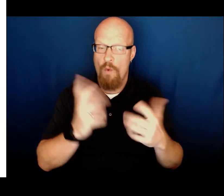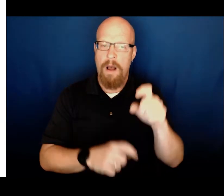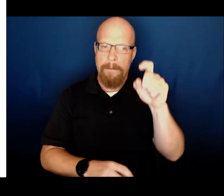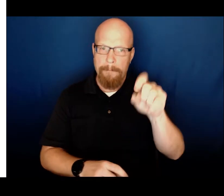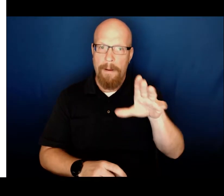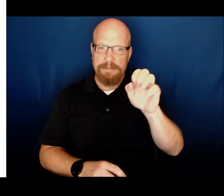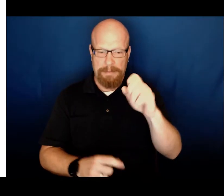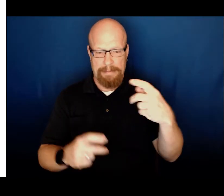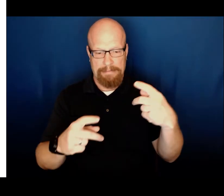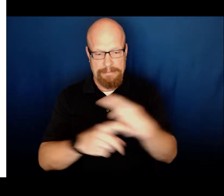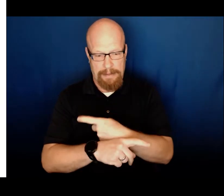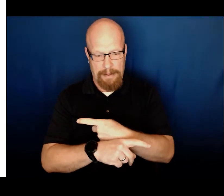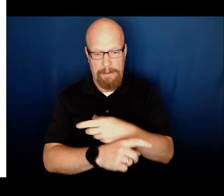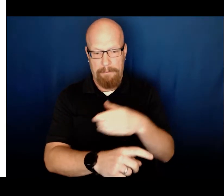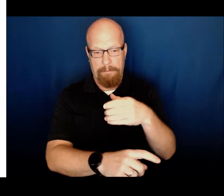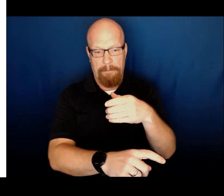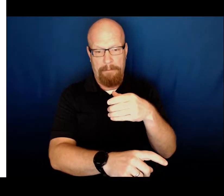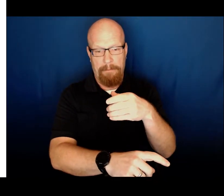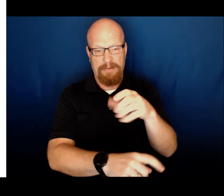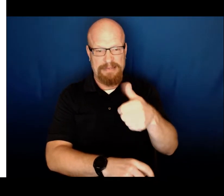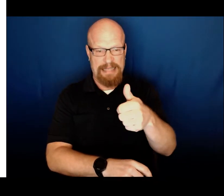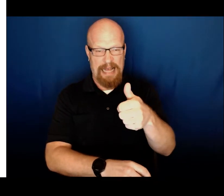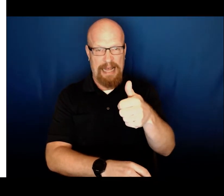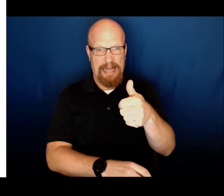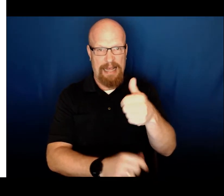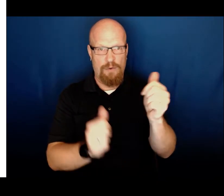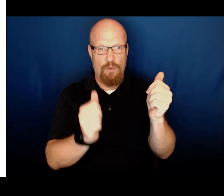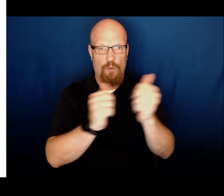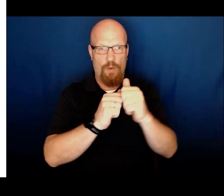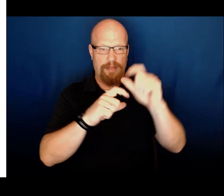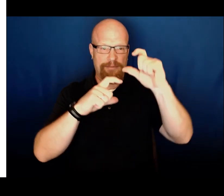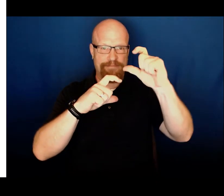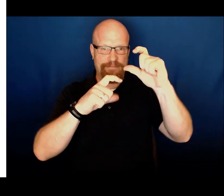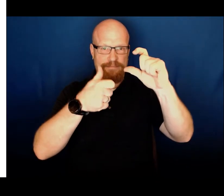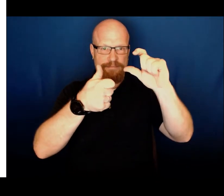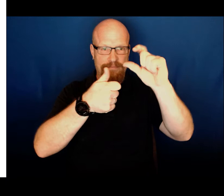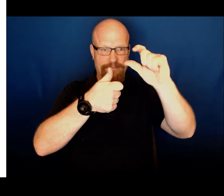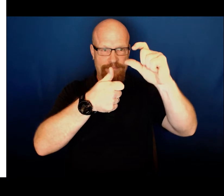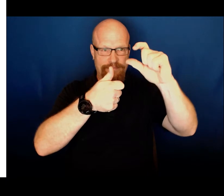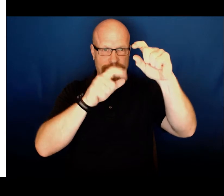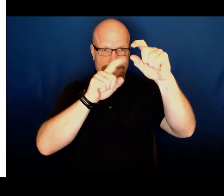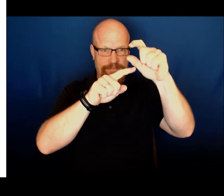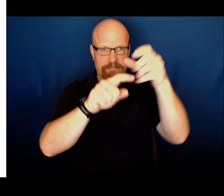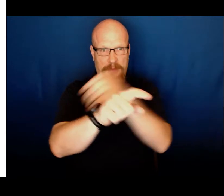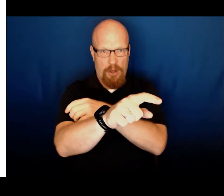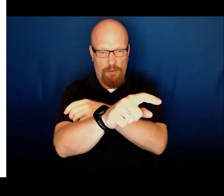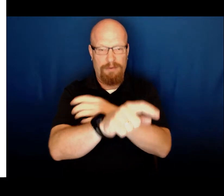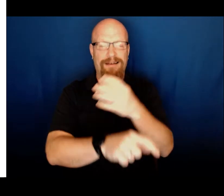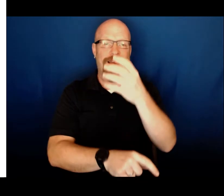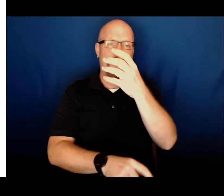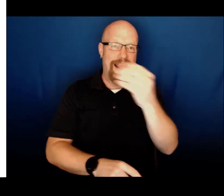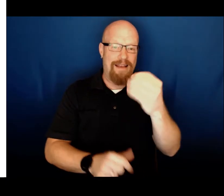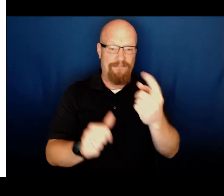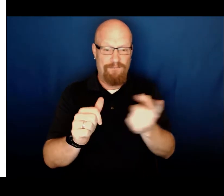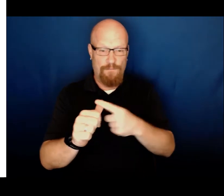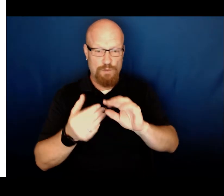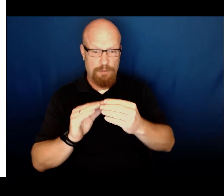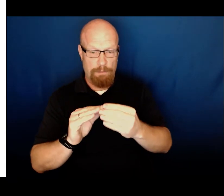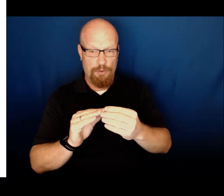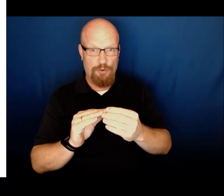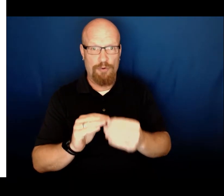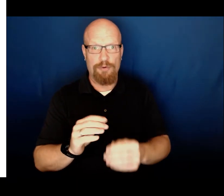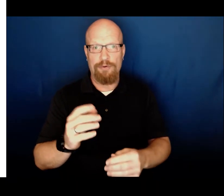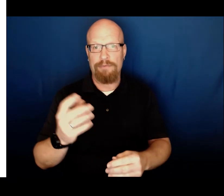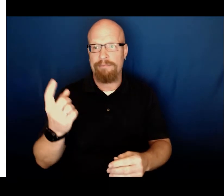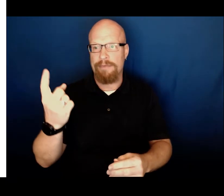So, the rules are you're going to multiply it by power of 10 with an exponent. And